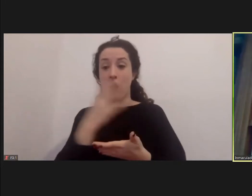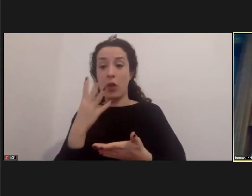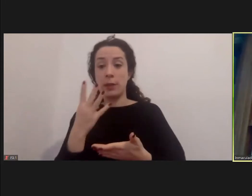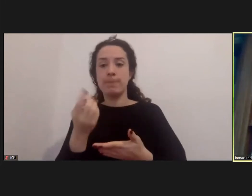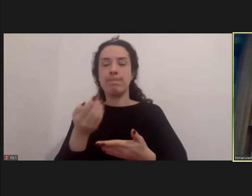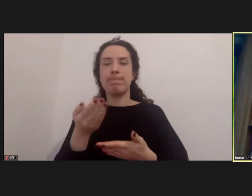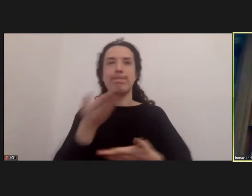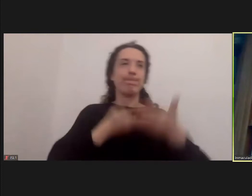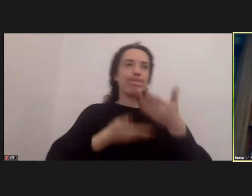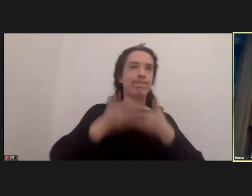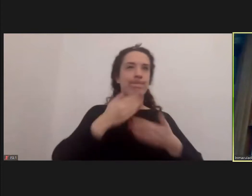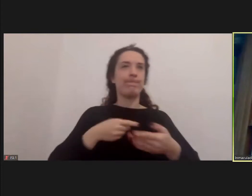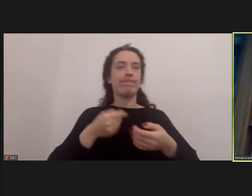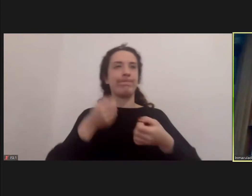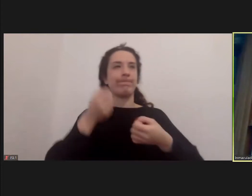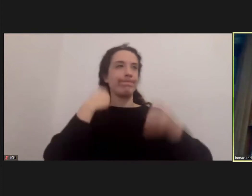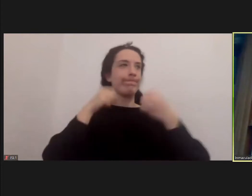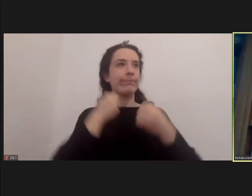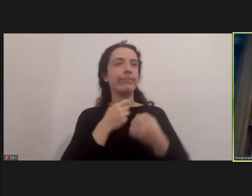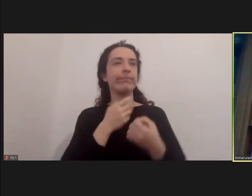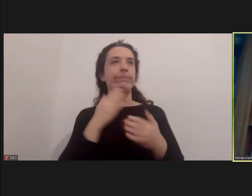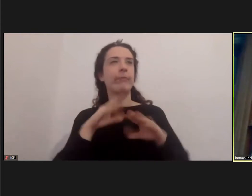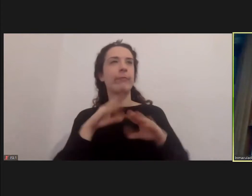can inspire each other, can